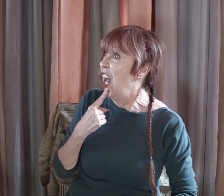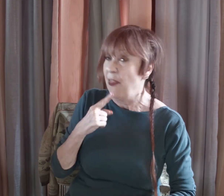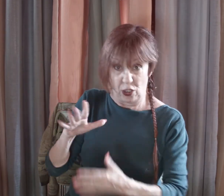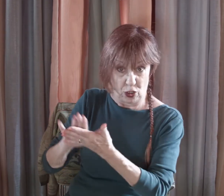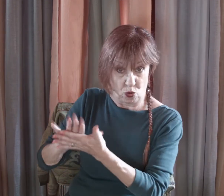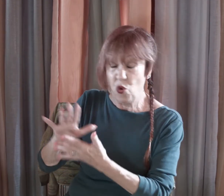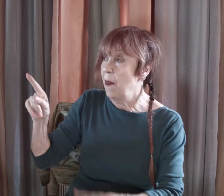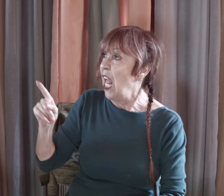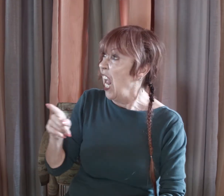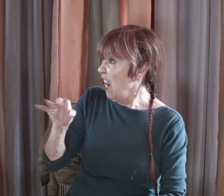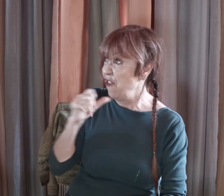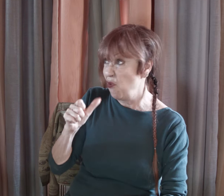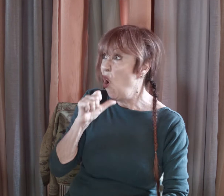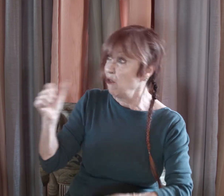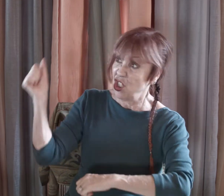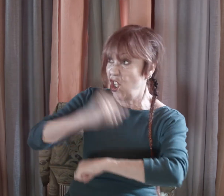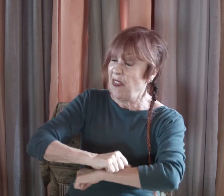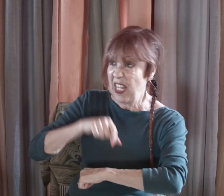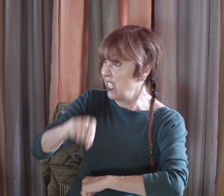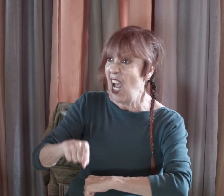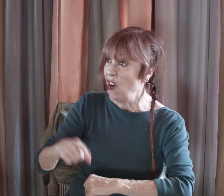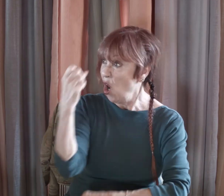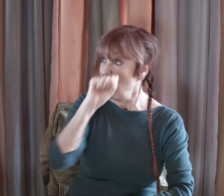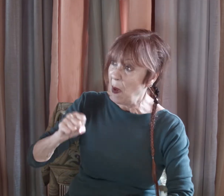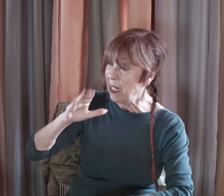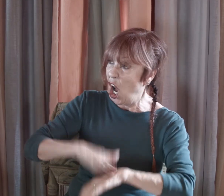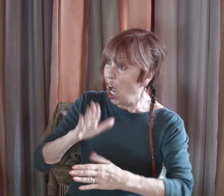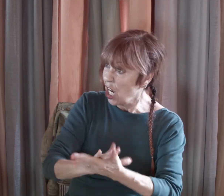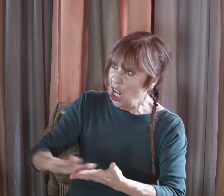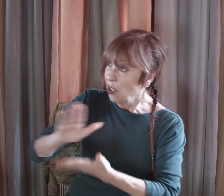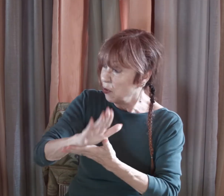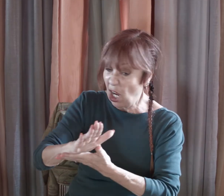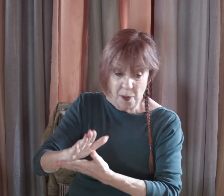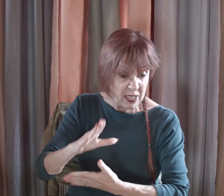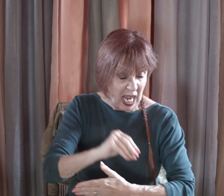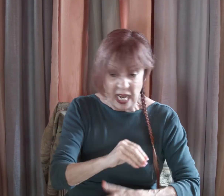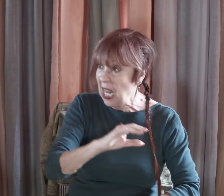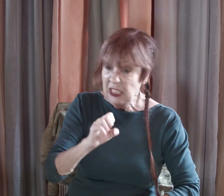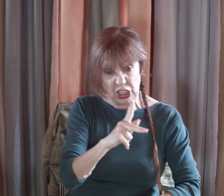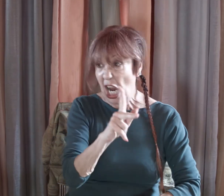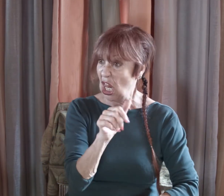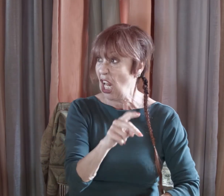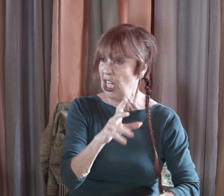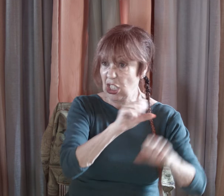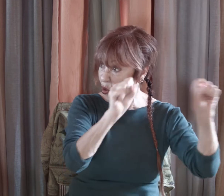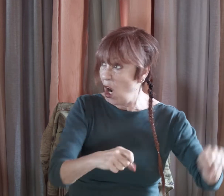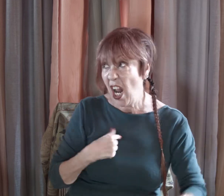don't shut this stuff down where they can organize on the campus to come and wreck my, Jack London Square, and I'm going to